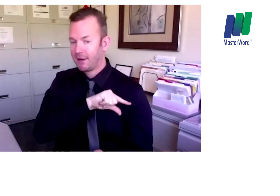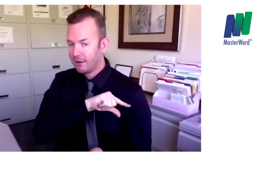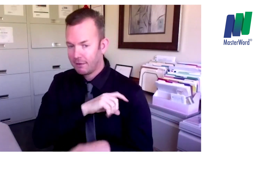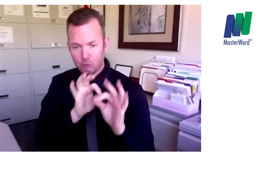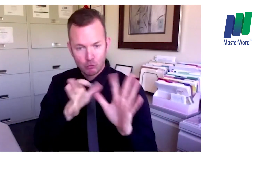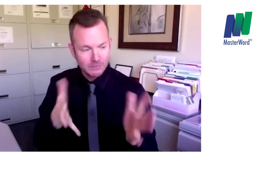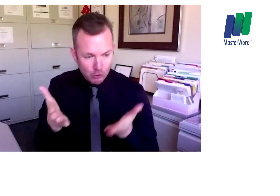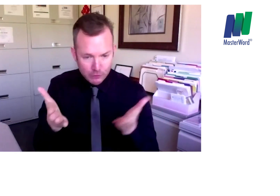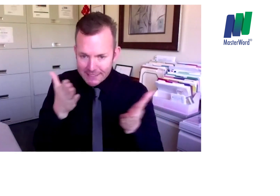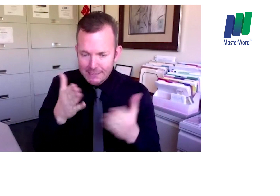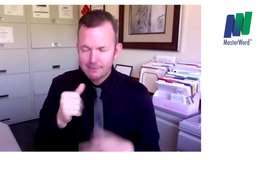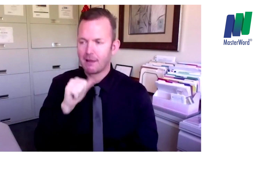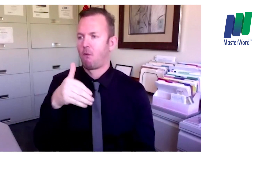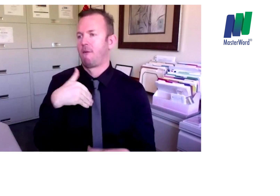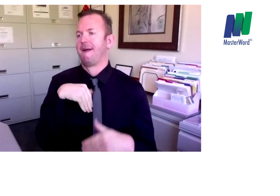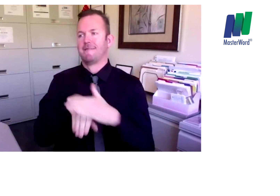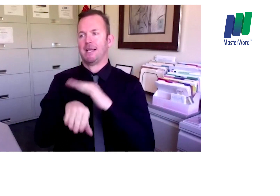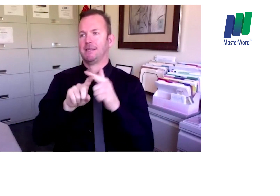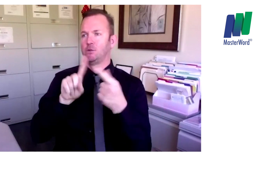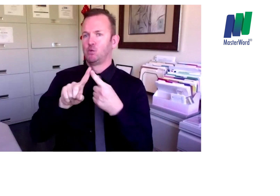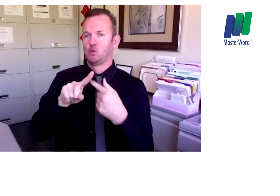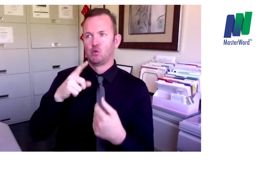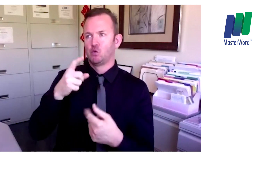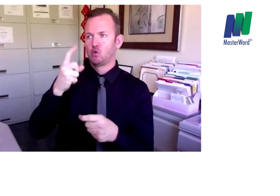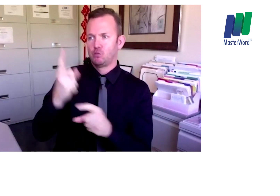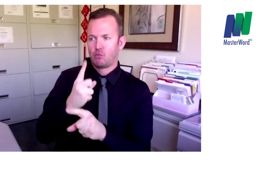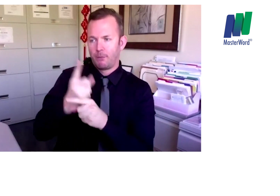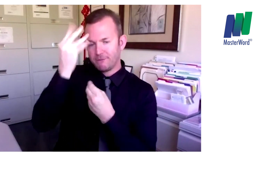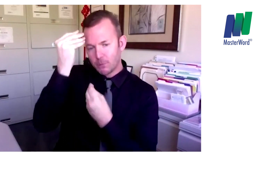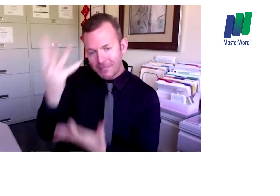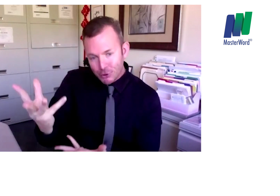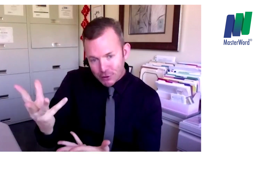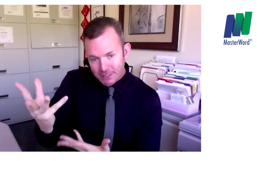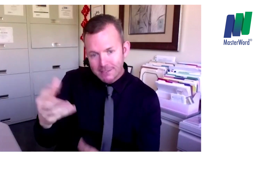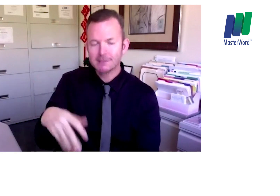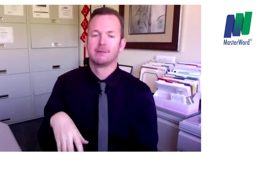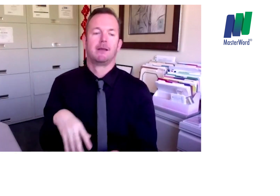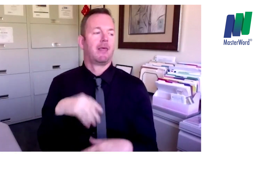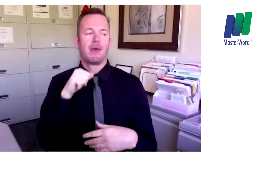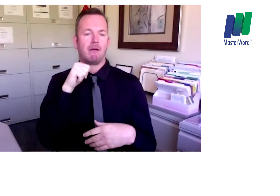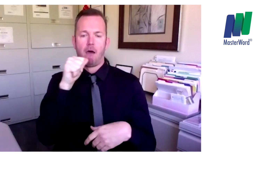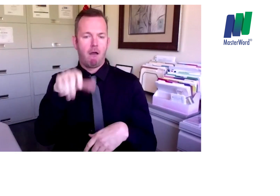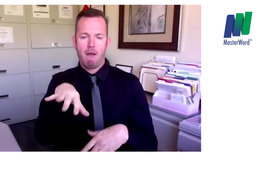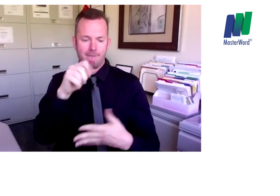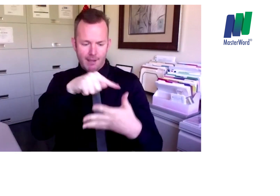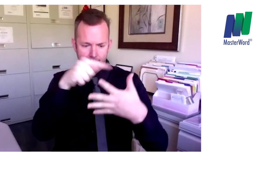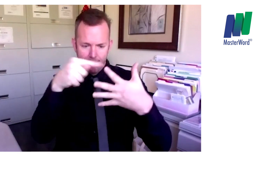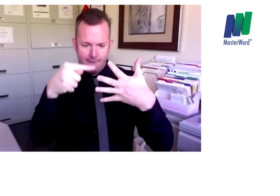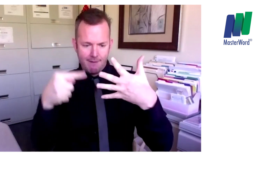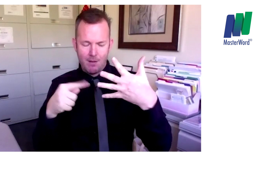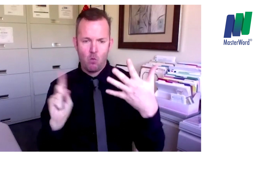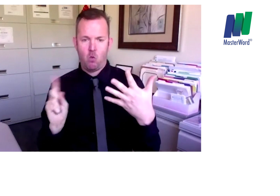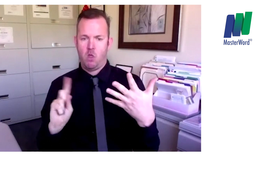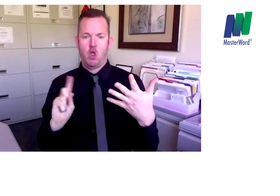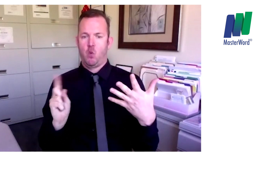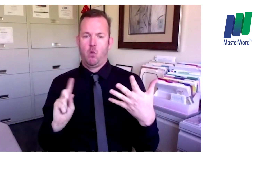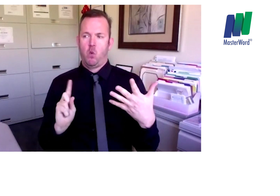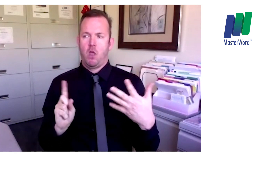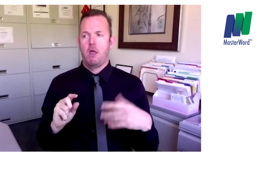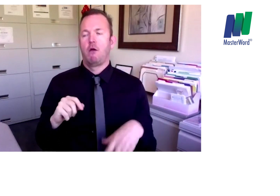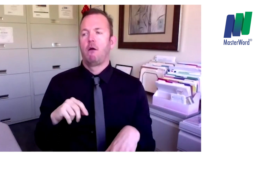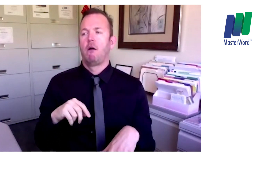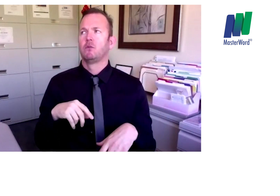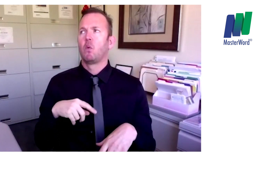have access to quality interpreting services now. We're not getting access to the appropriate information at times. All these